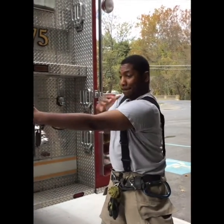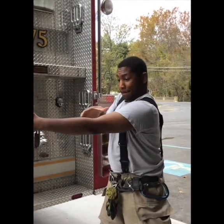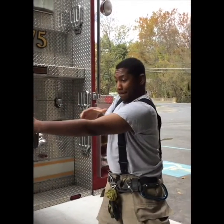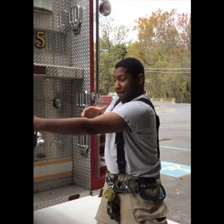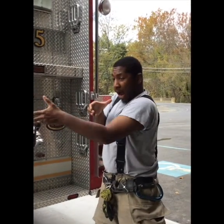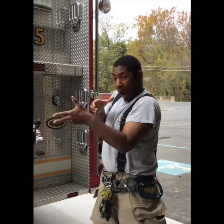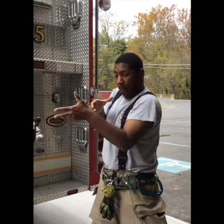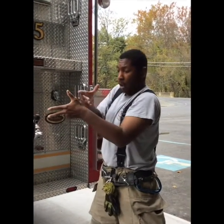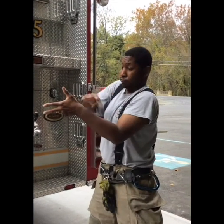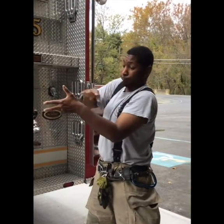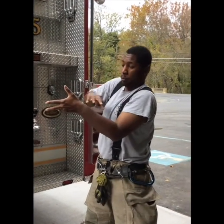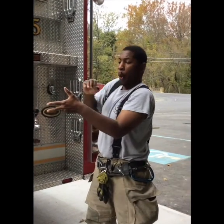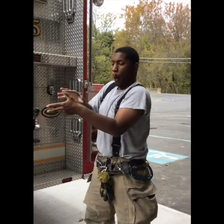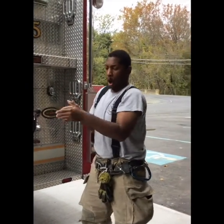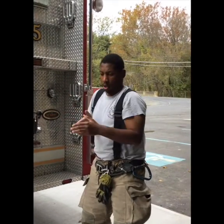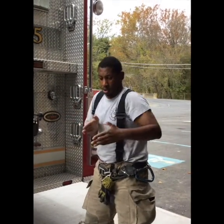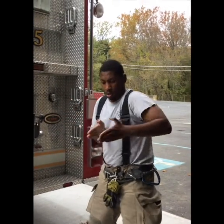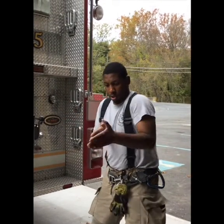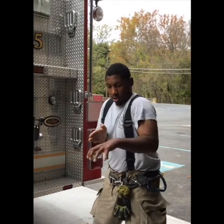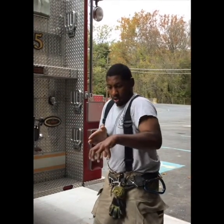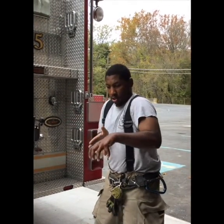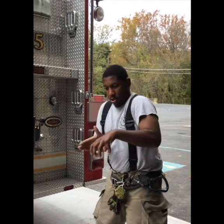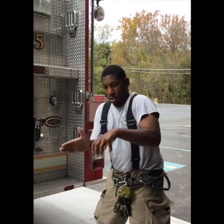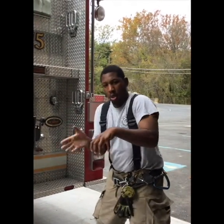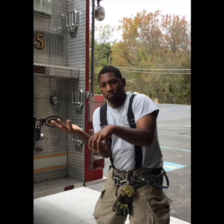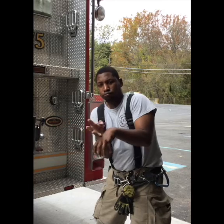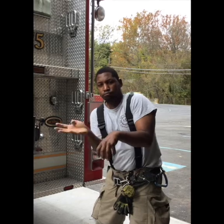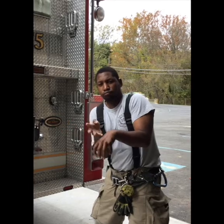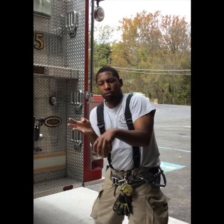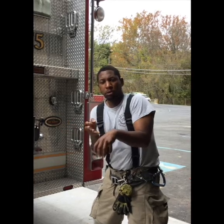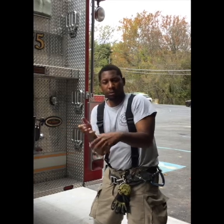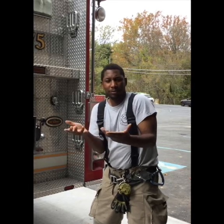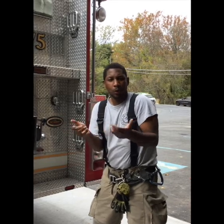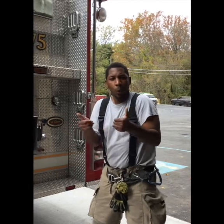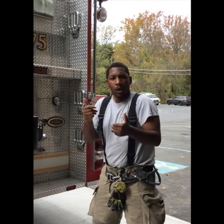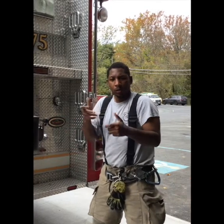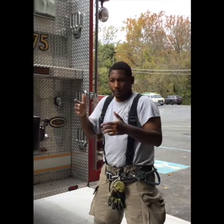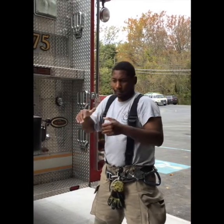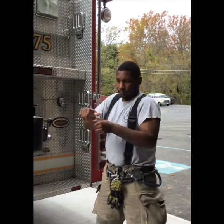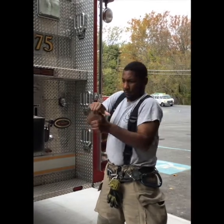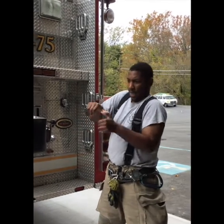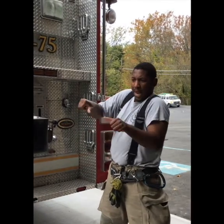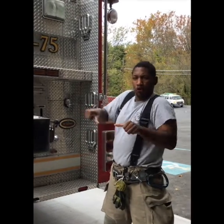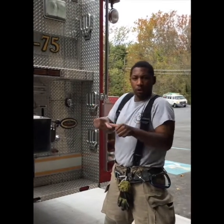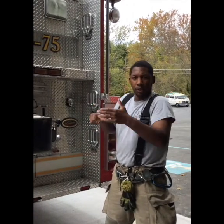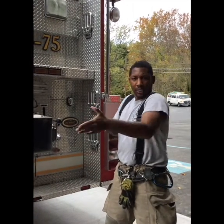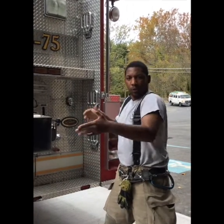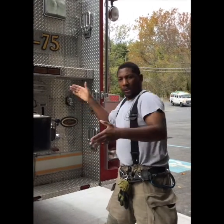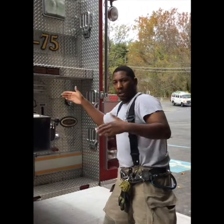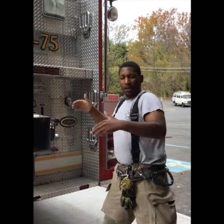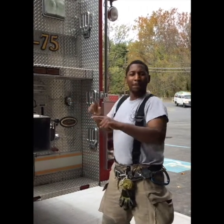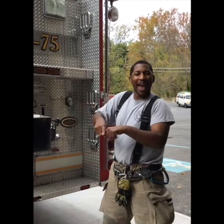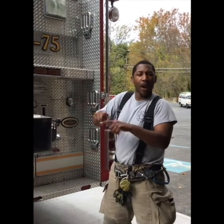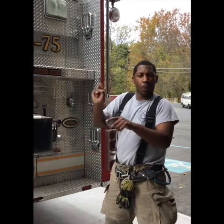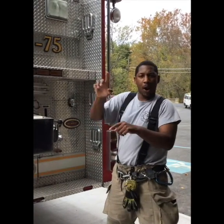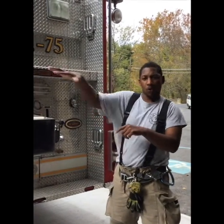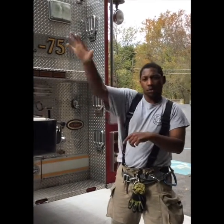either side, fill it up. Either you back up, fill it up on this way or on to the side, so depending on the area that you need